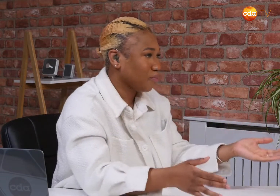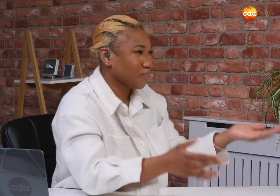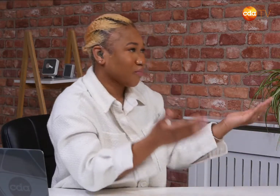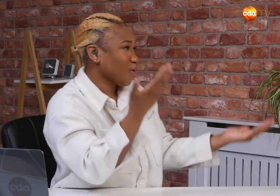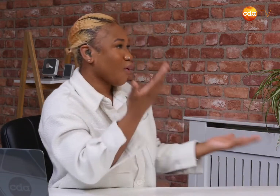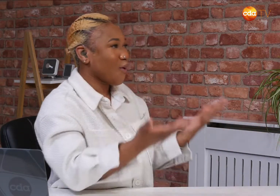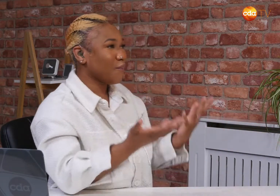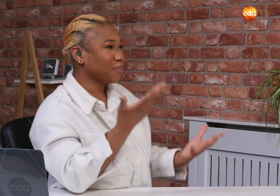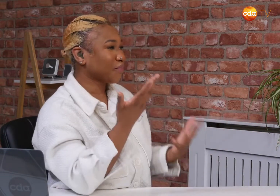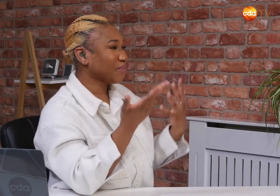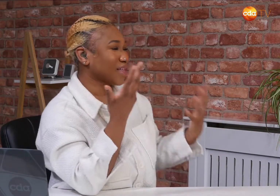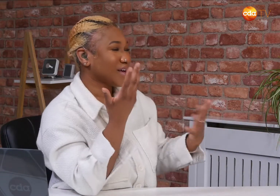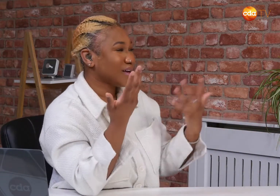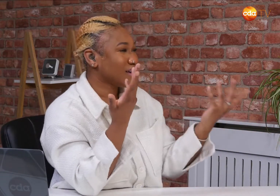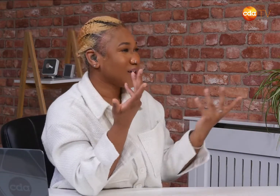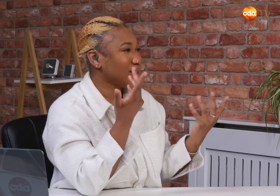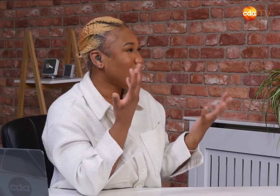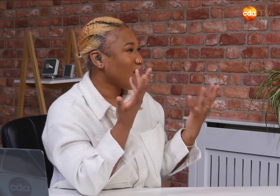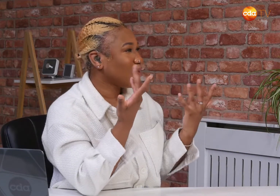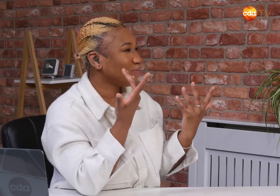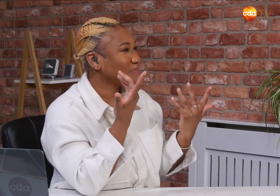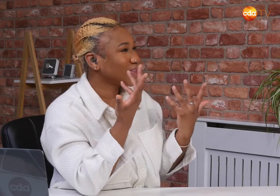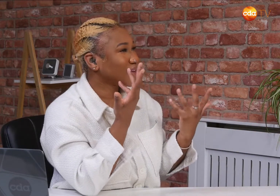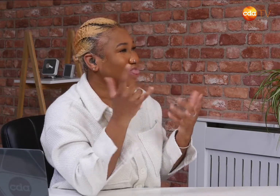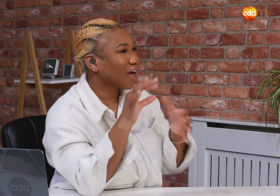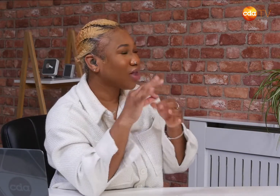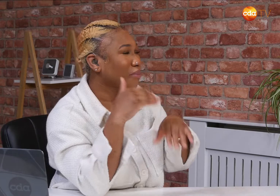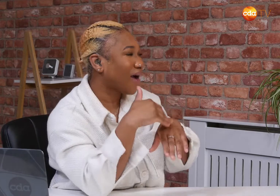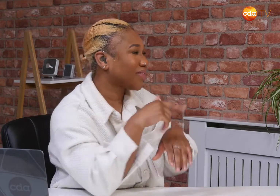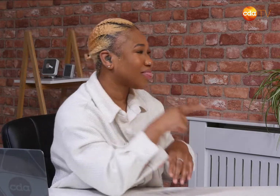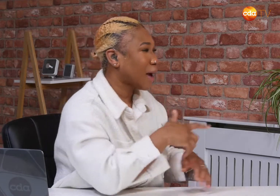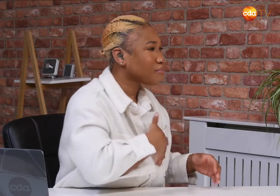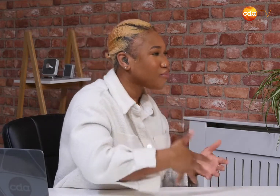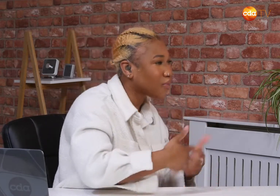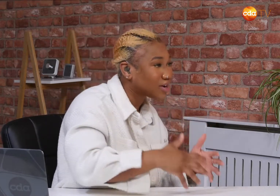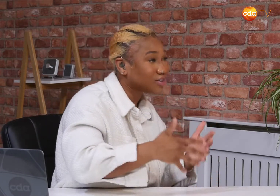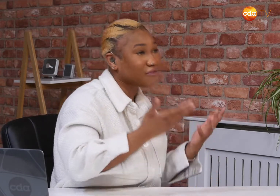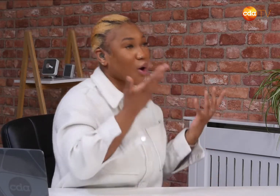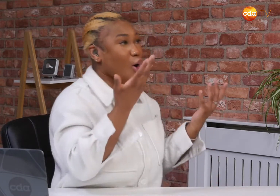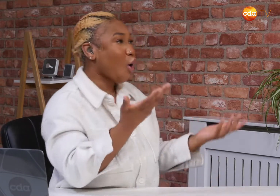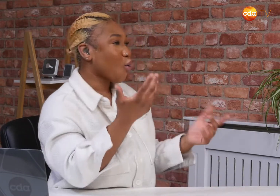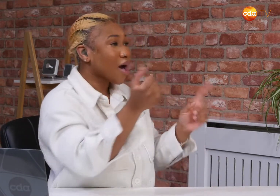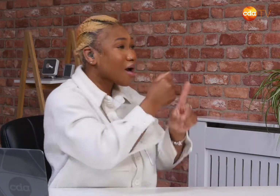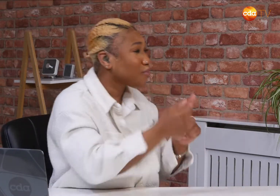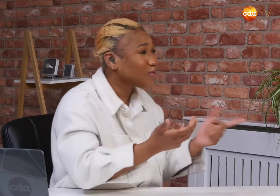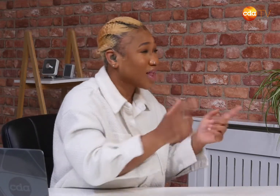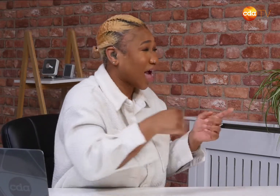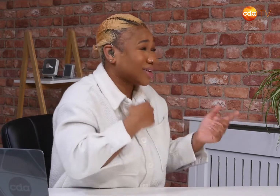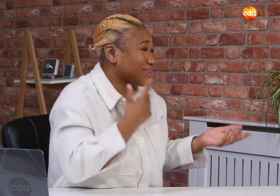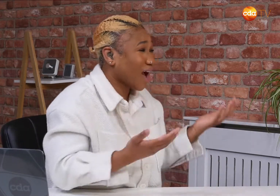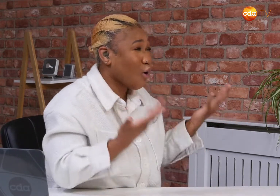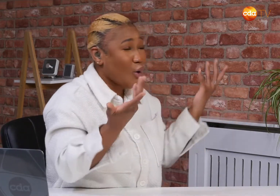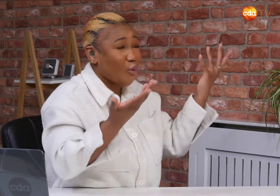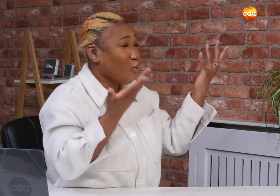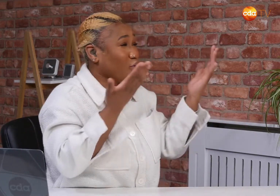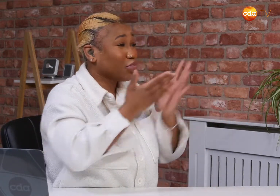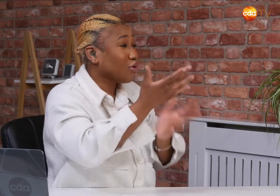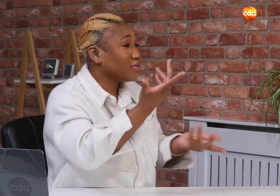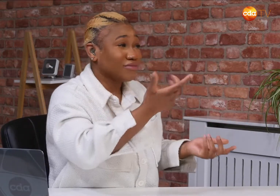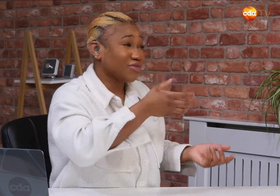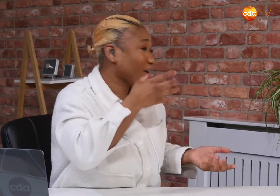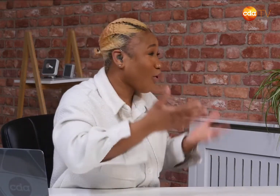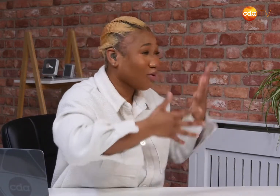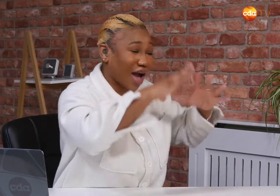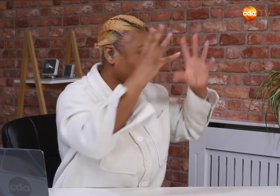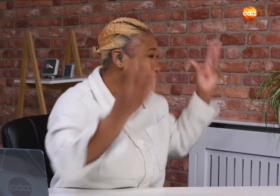of support just the women? Or, because obviously the relationship might be affected,